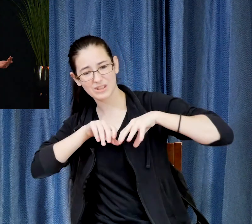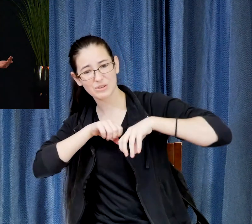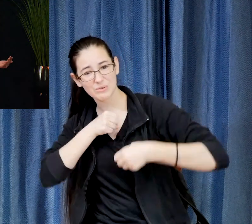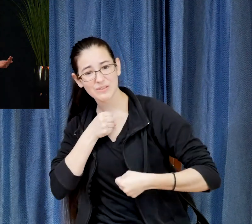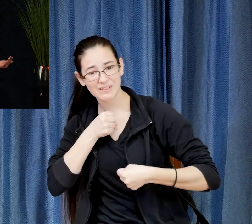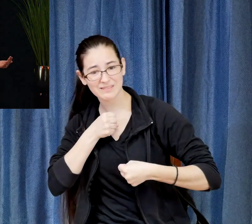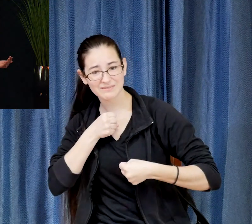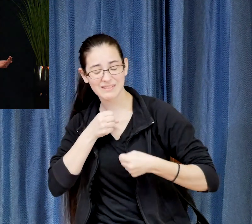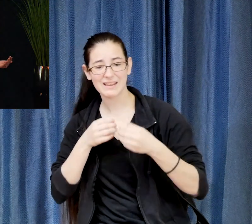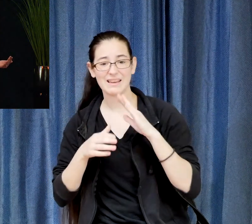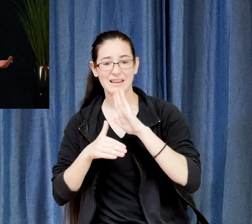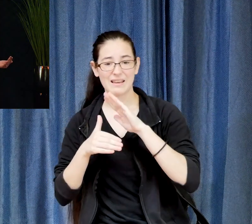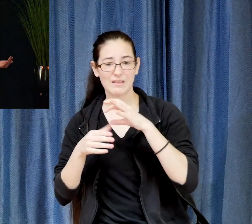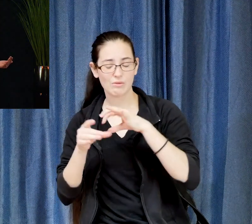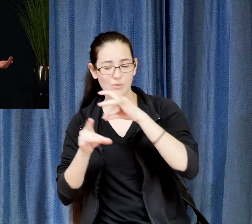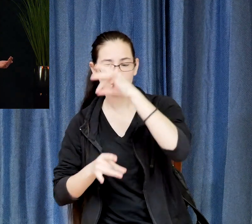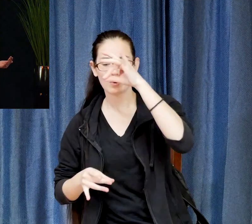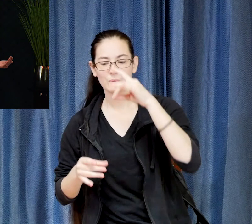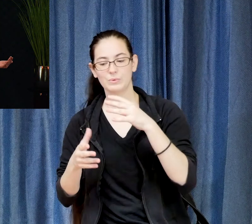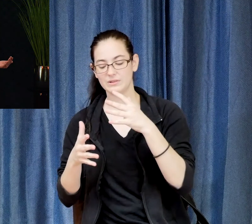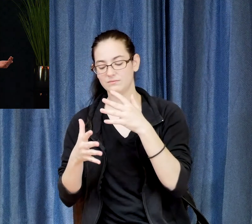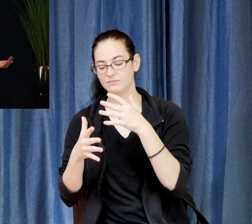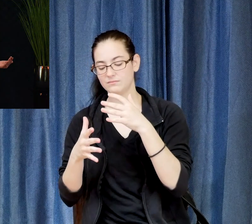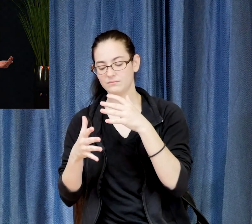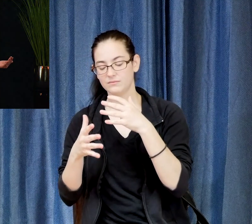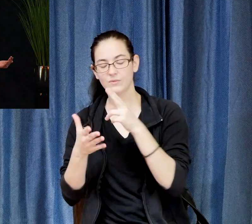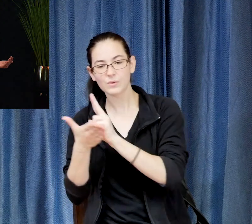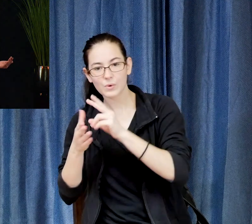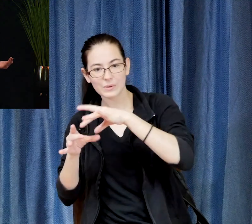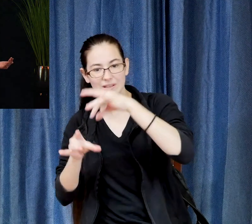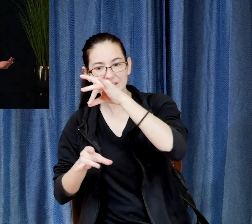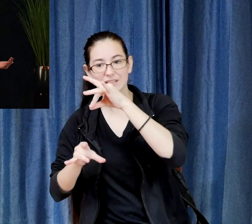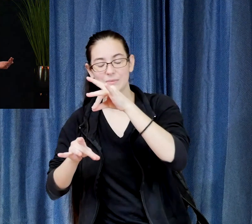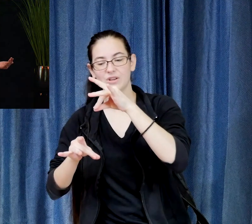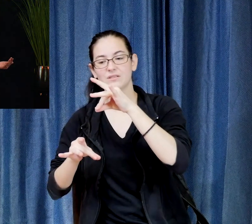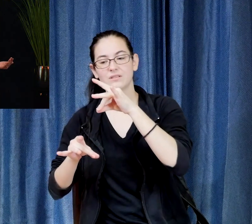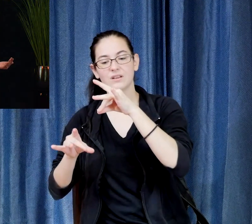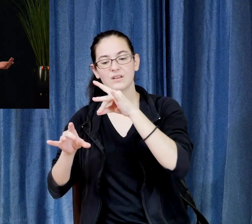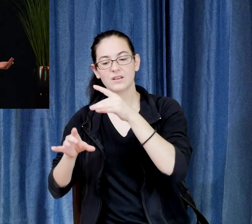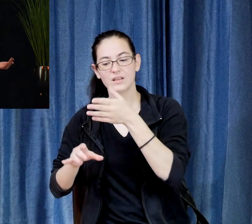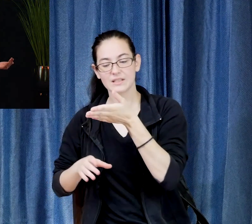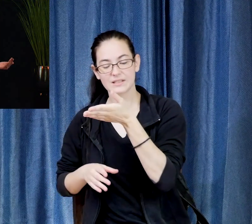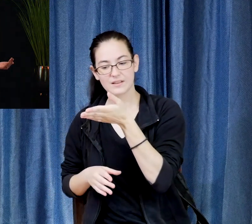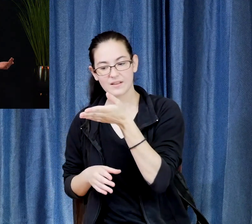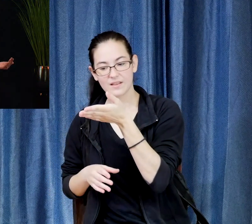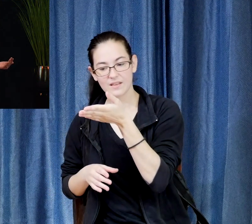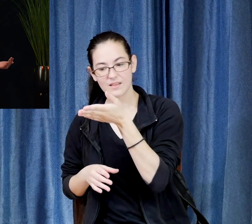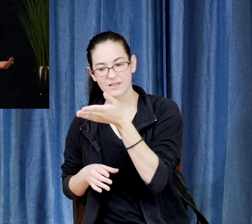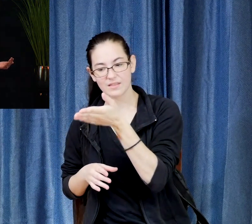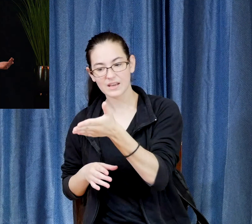The Holy Spirit, as a divine nurturing presence, wraps this situation in infinite,